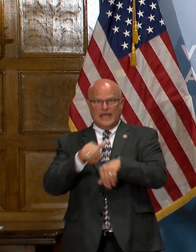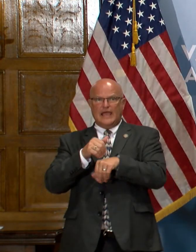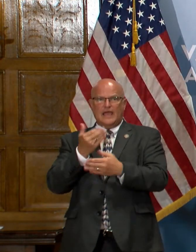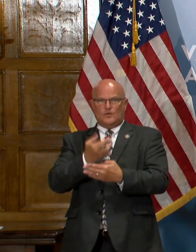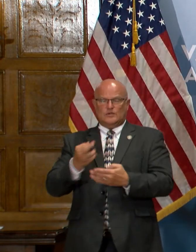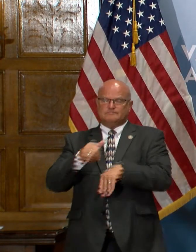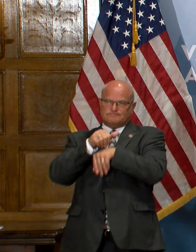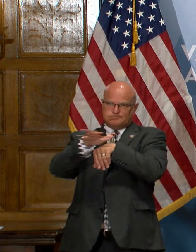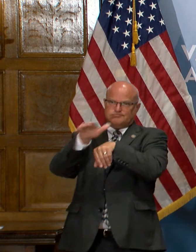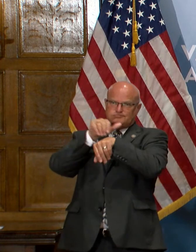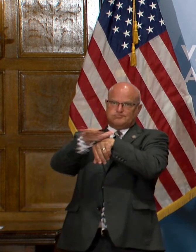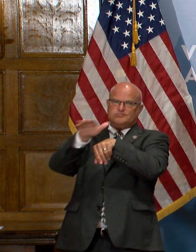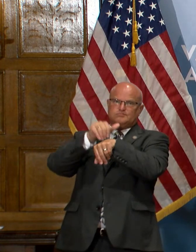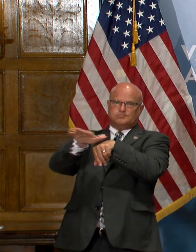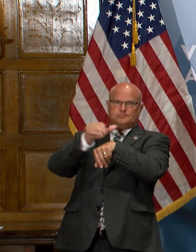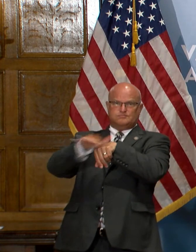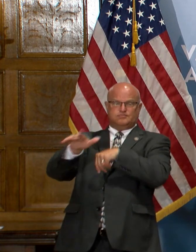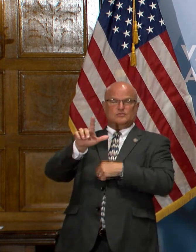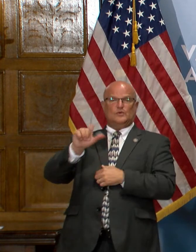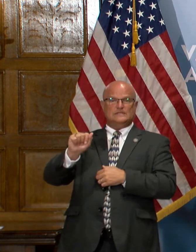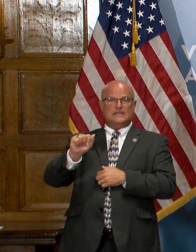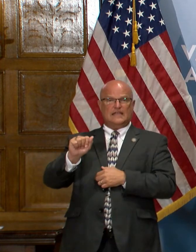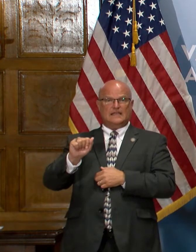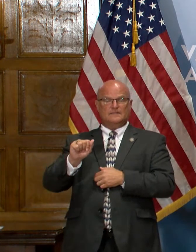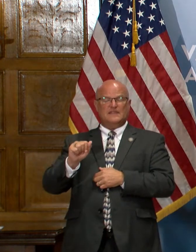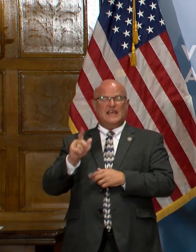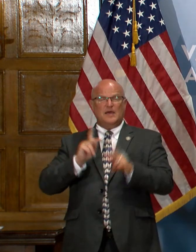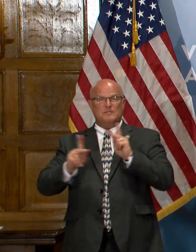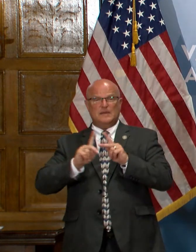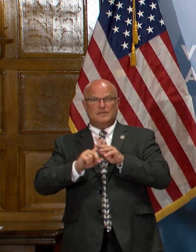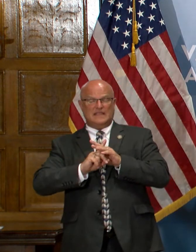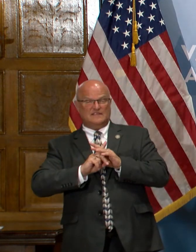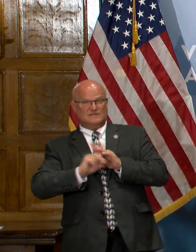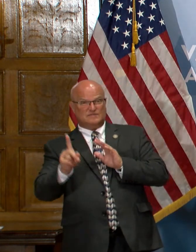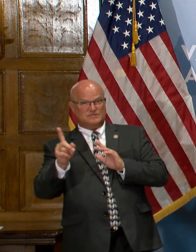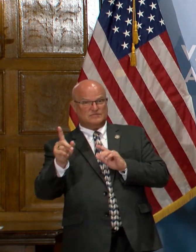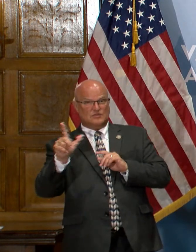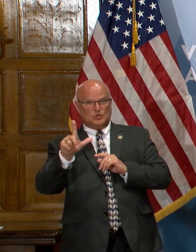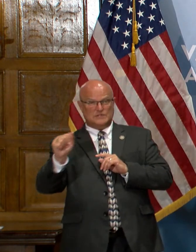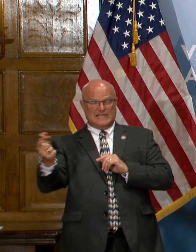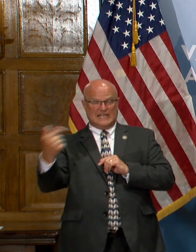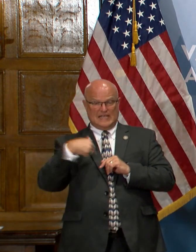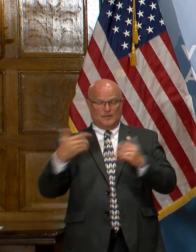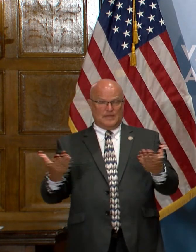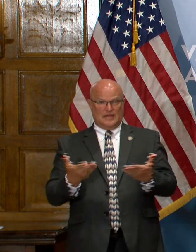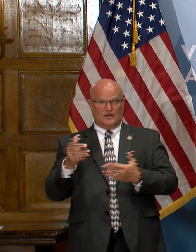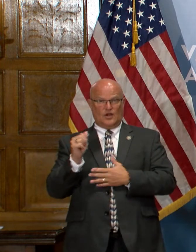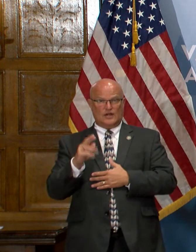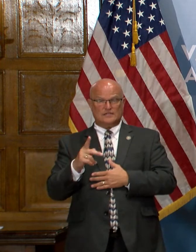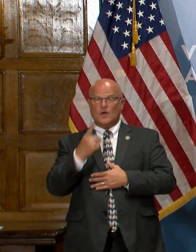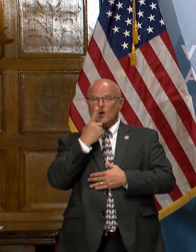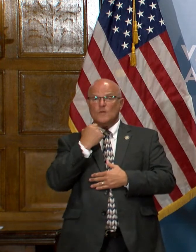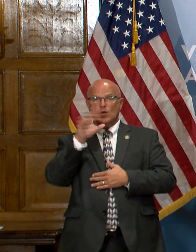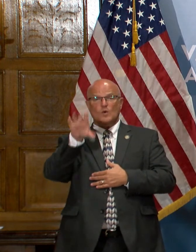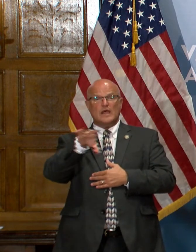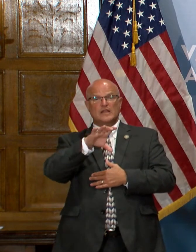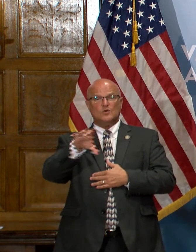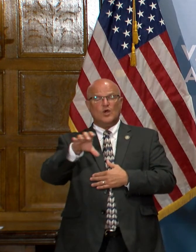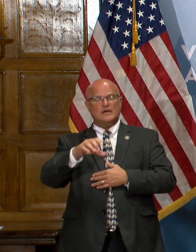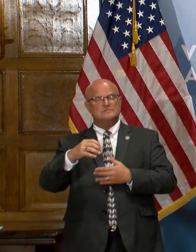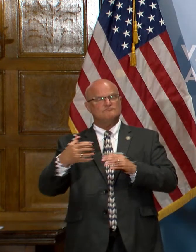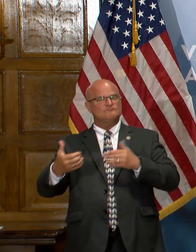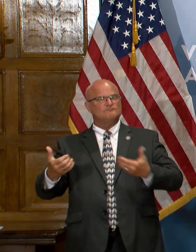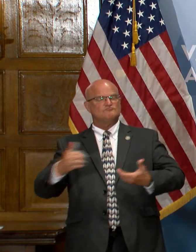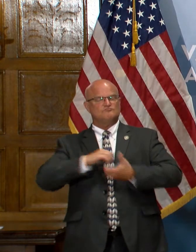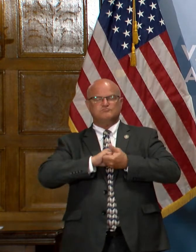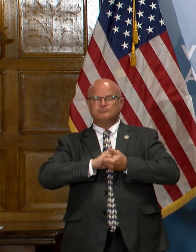significant resources there. In terms of evacuees, the Red Cross has always been a very willing partner